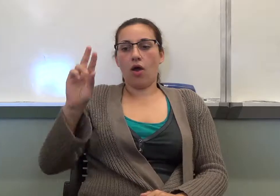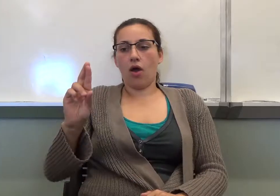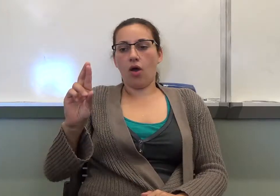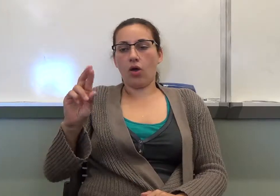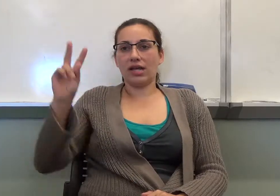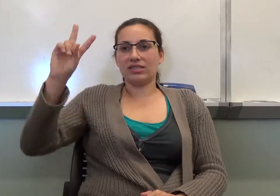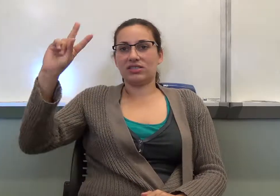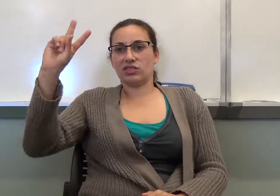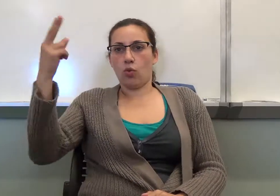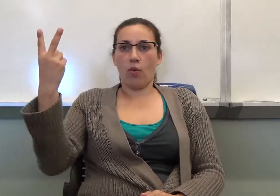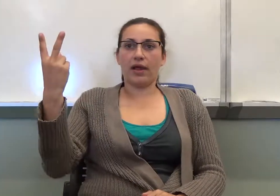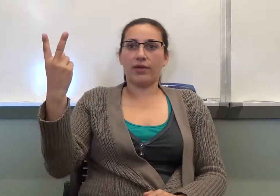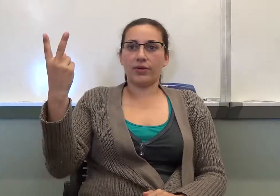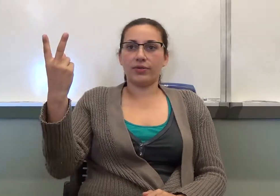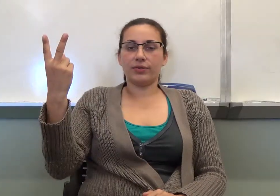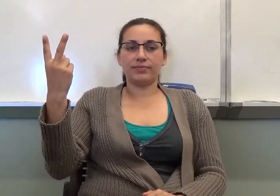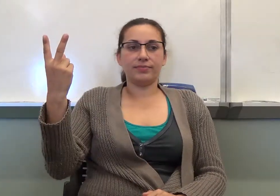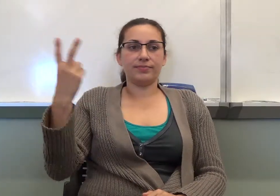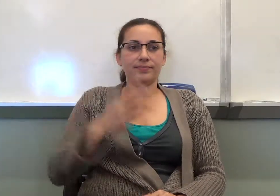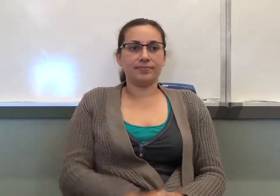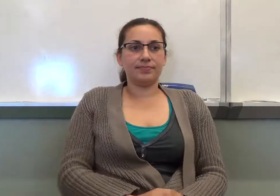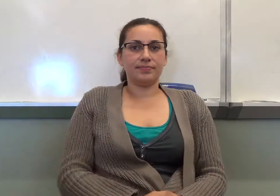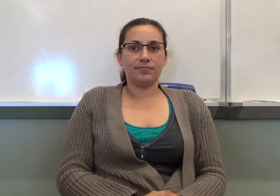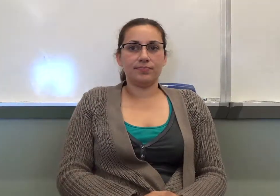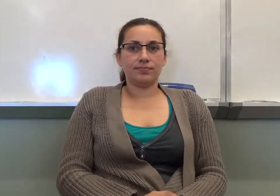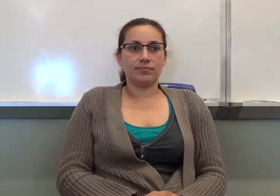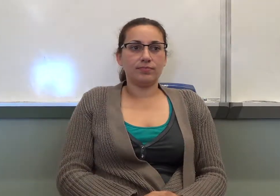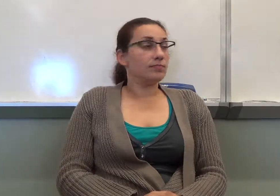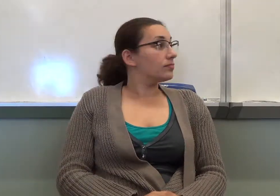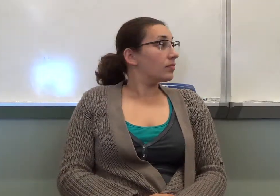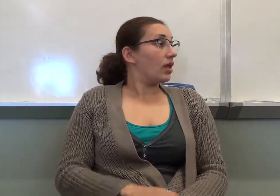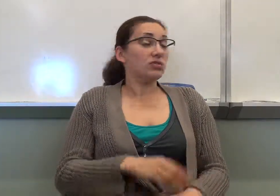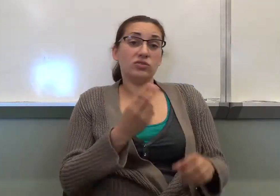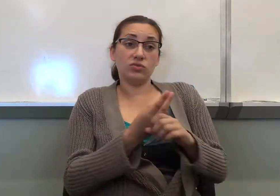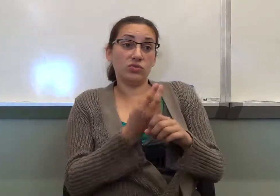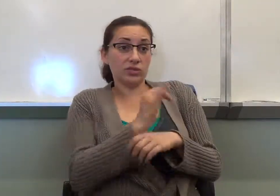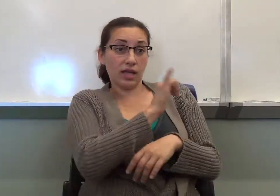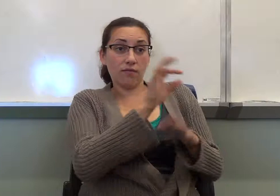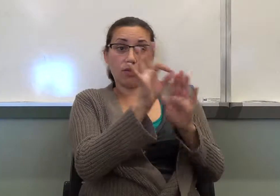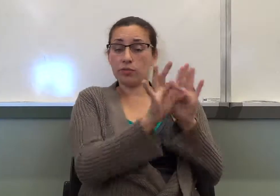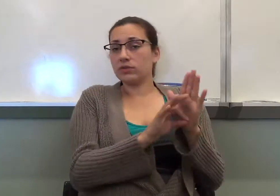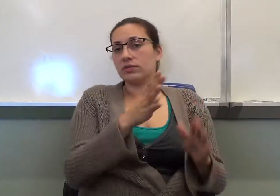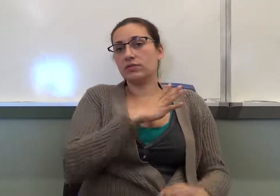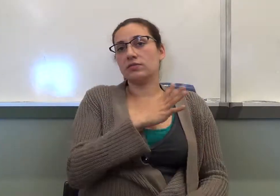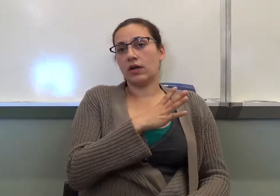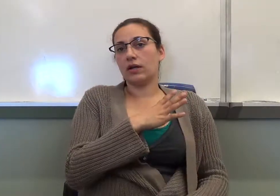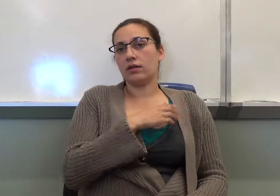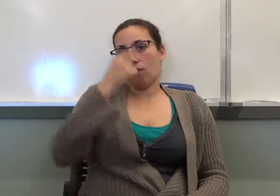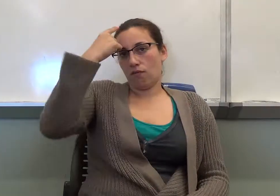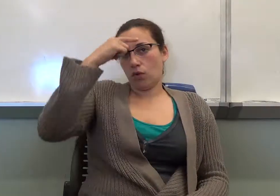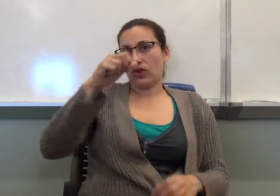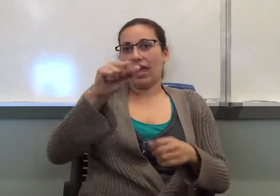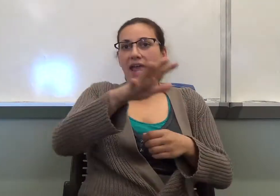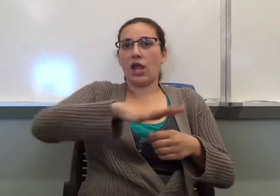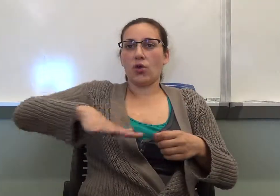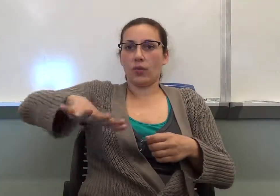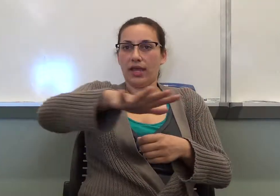anything like that. And for our use, it's fine. Let's go back here and take that circle which